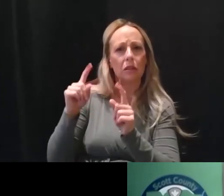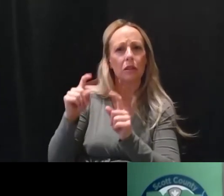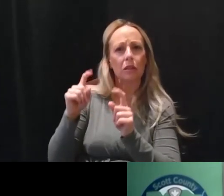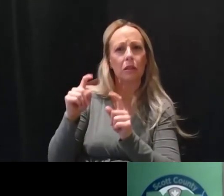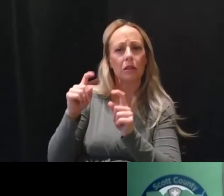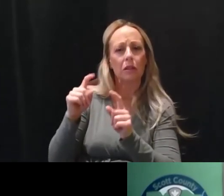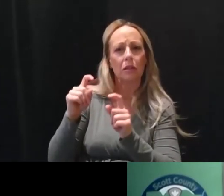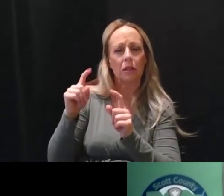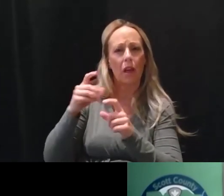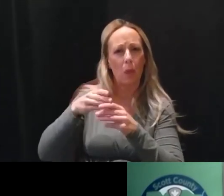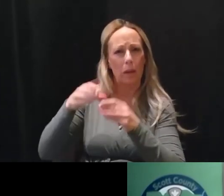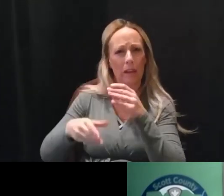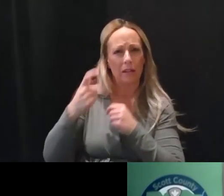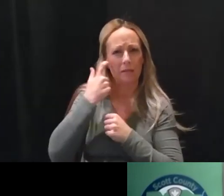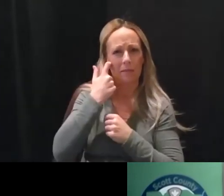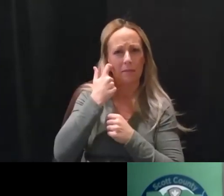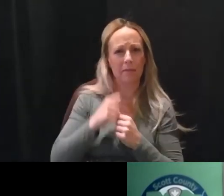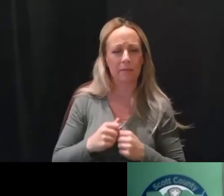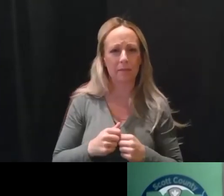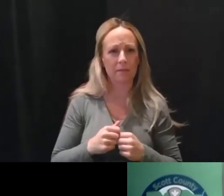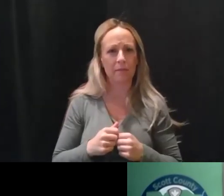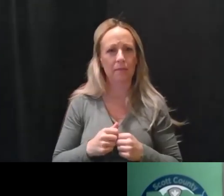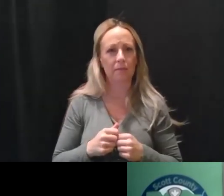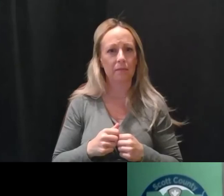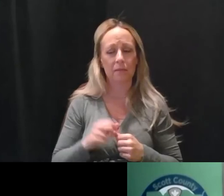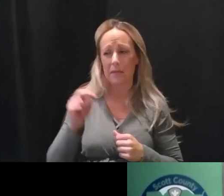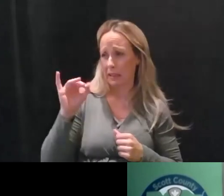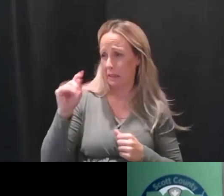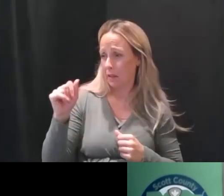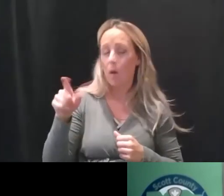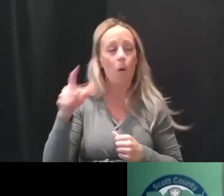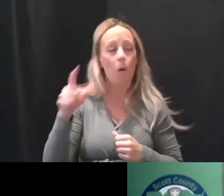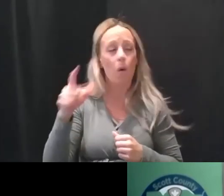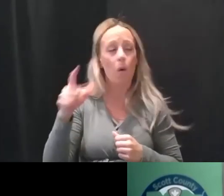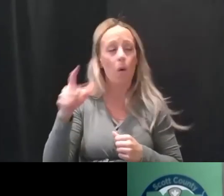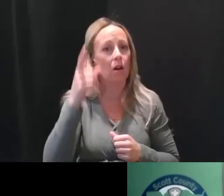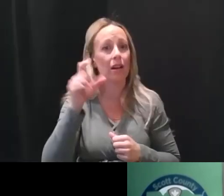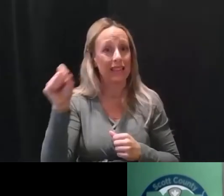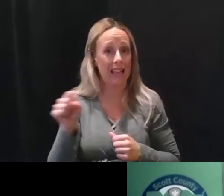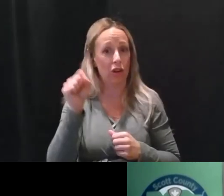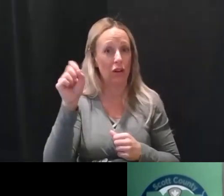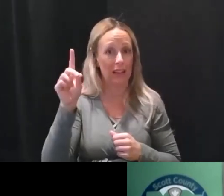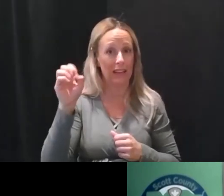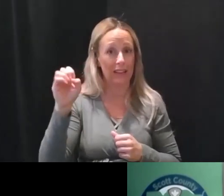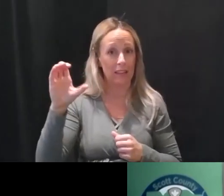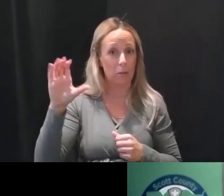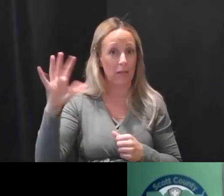happen to have an idea there, Nita? Sure, I do know. So on Saturday, December 5th, they